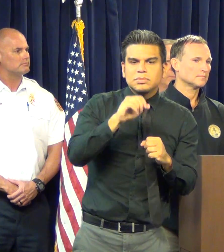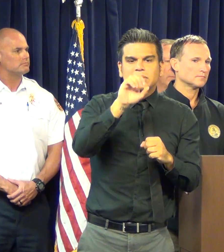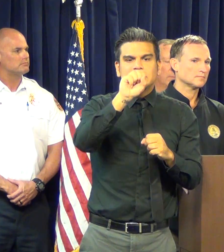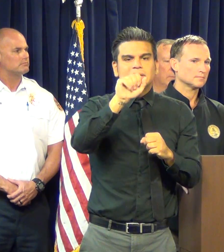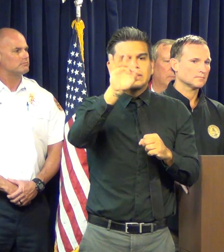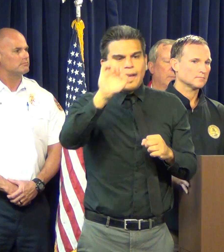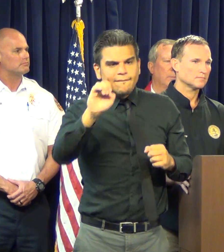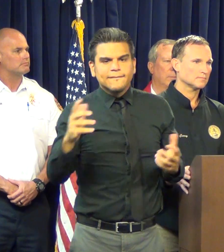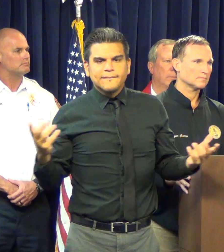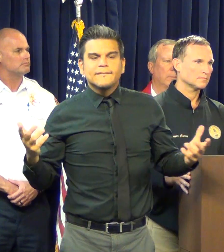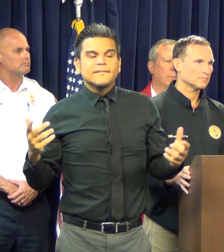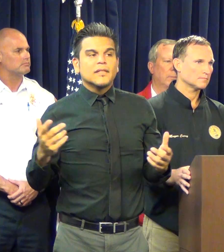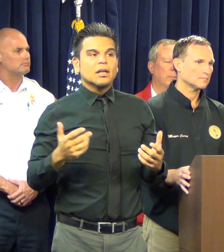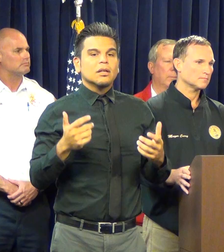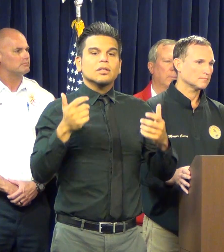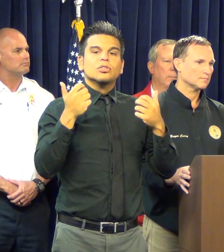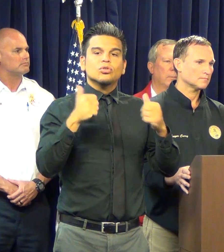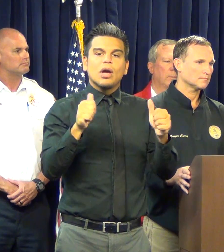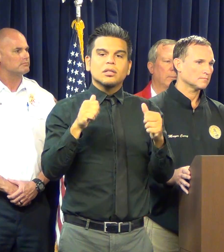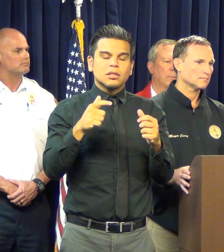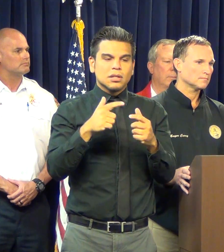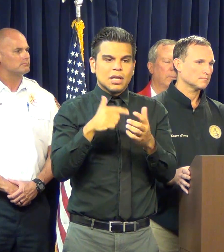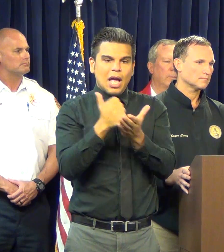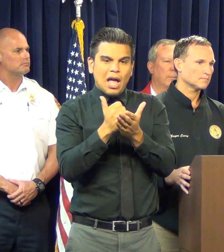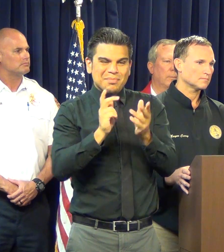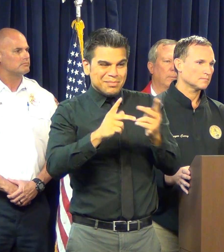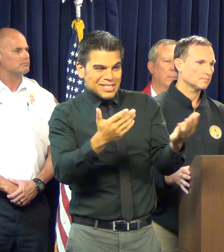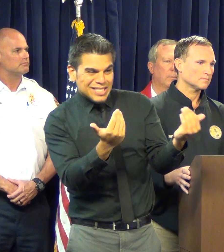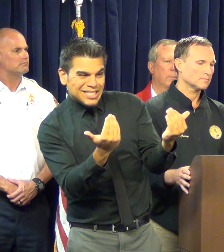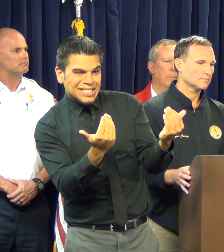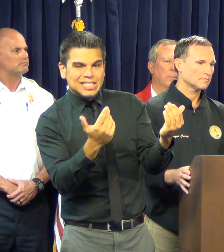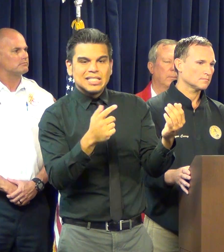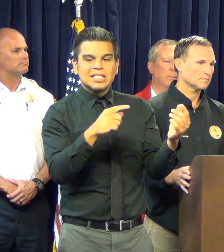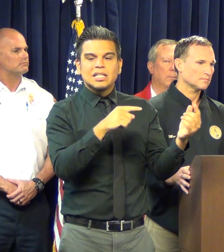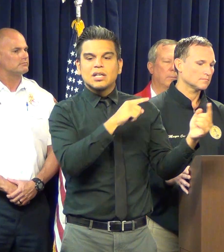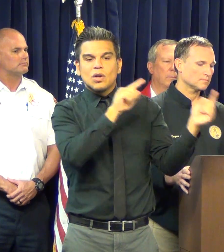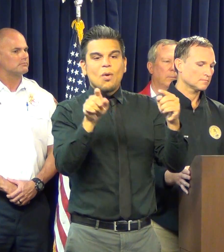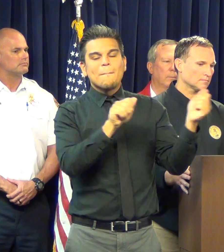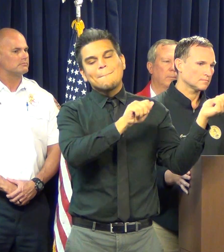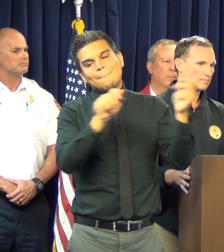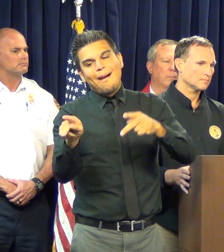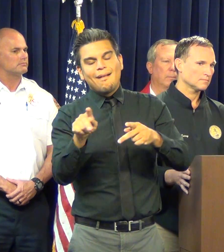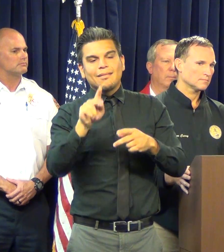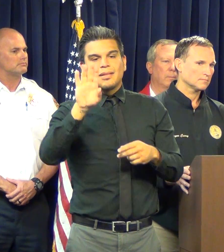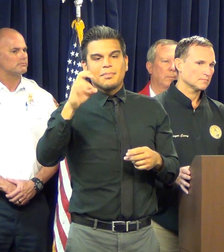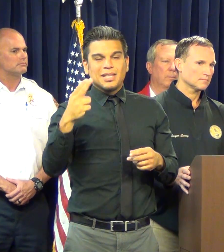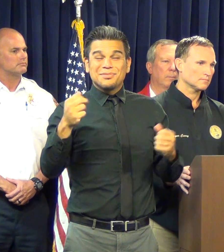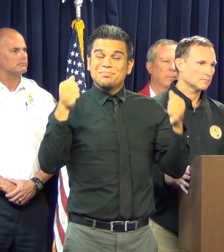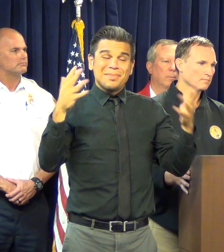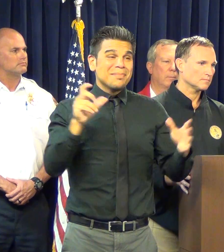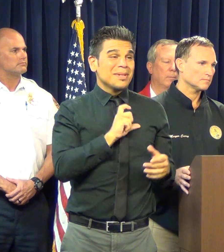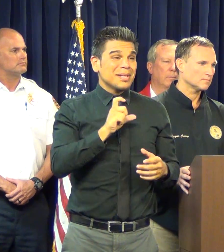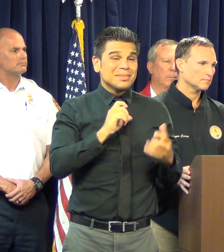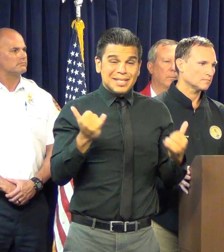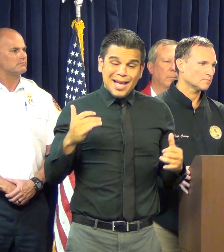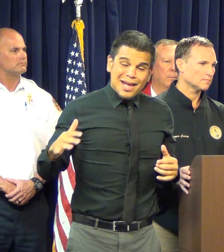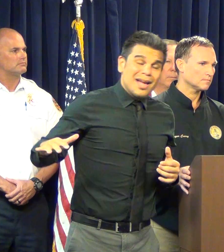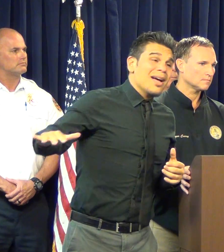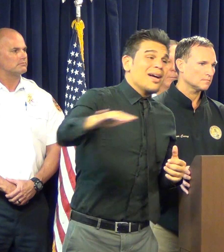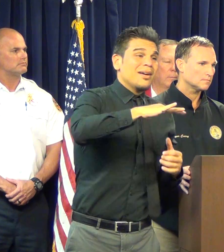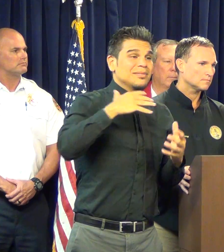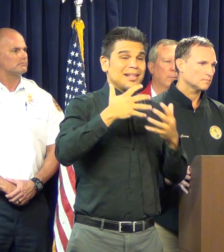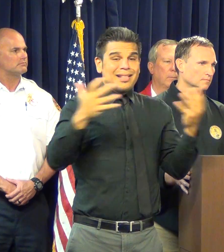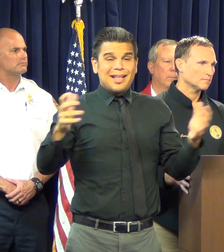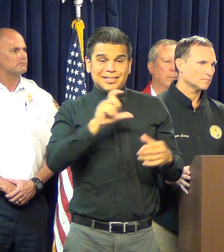so we can get back into transitioning into normal operations. But we have lots of policemen on the street, lots of security out there. We're